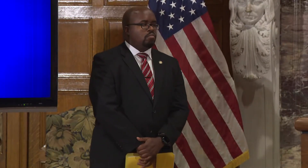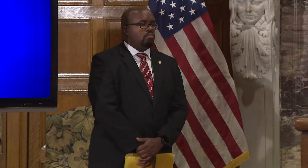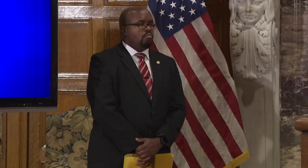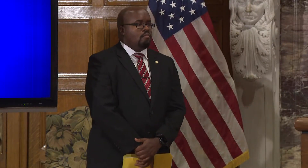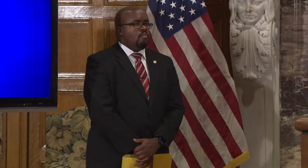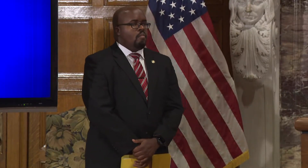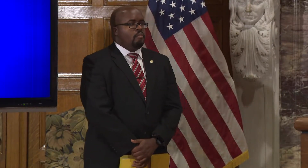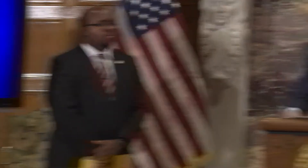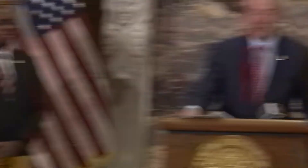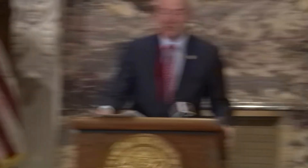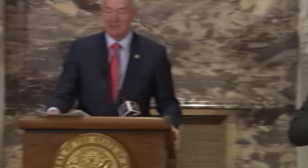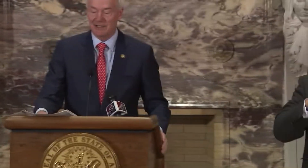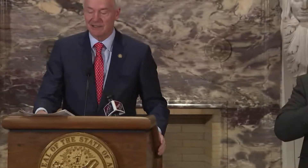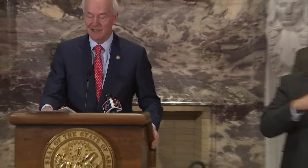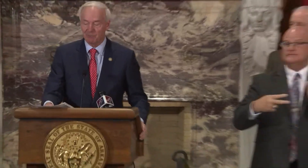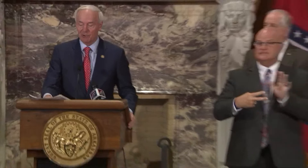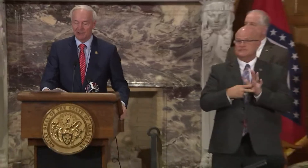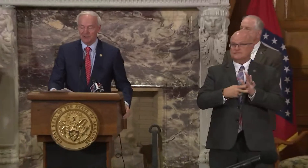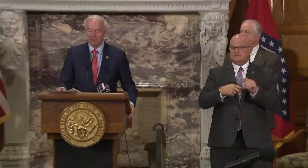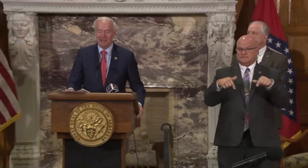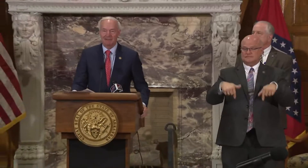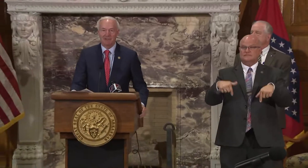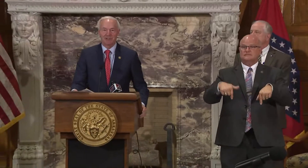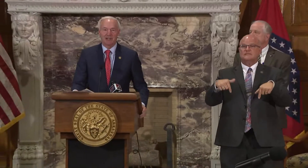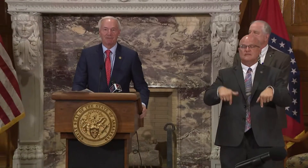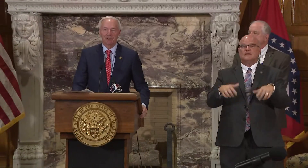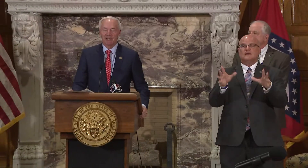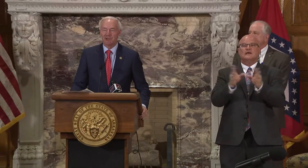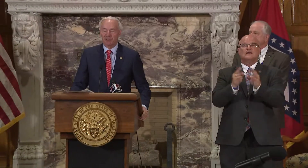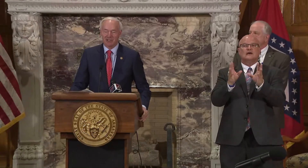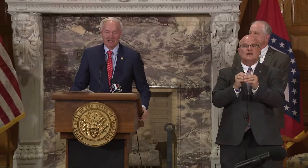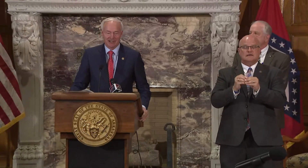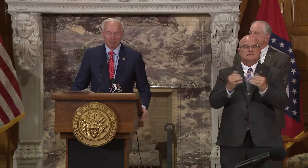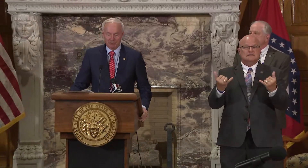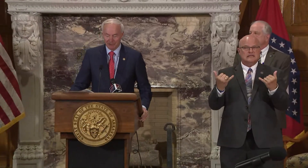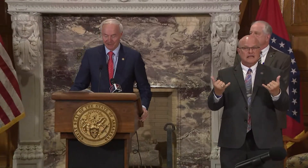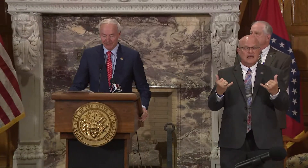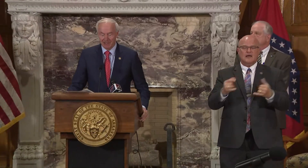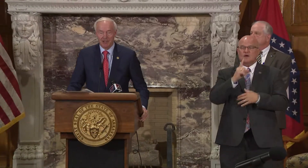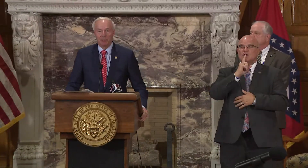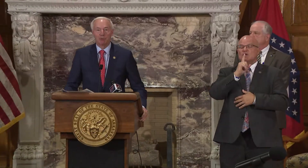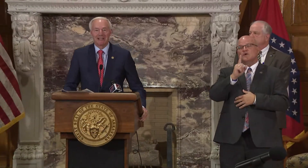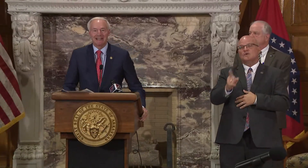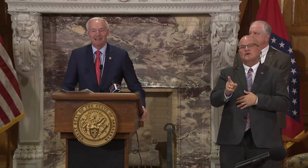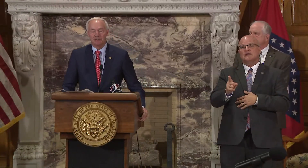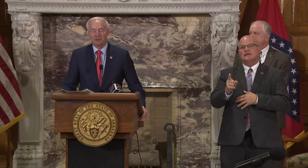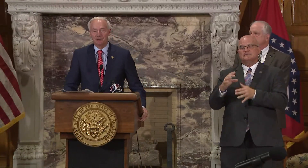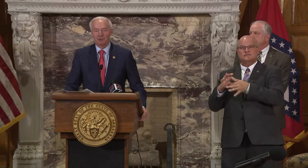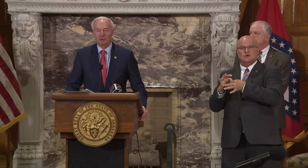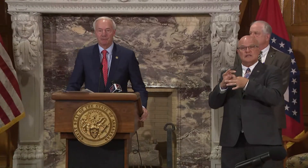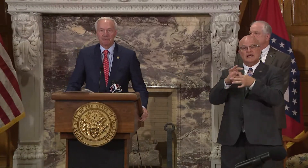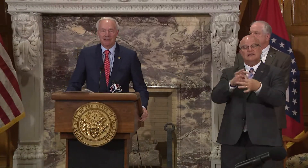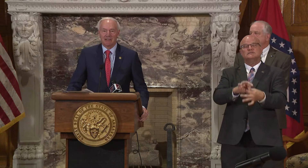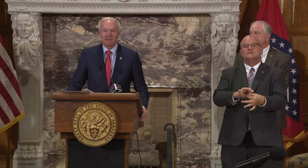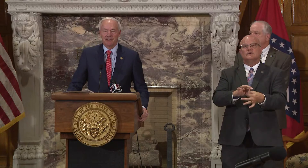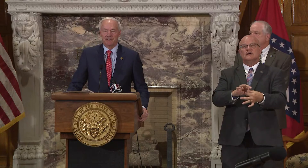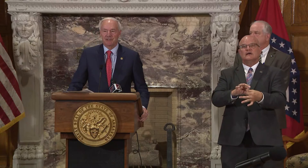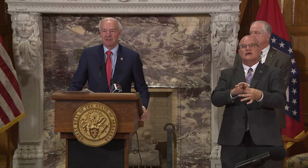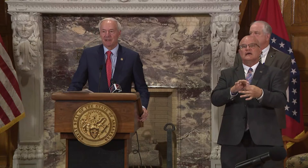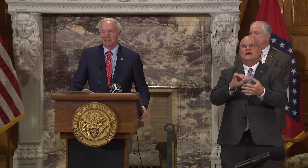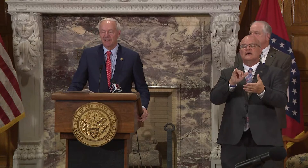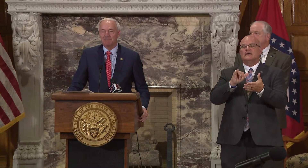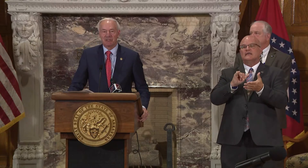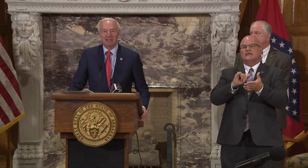The purpose that I wanted to have this conversation today was really related to